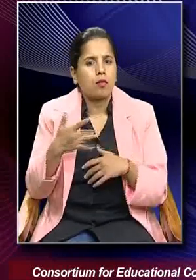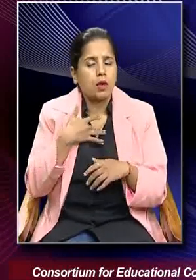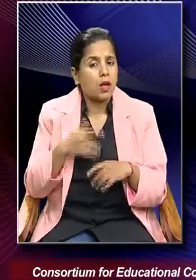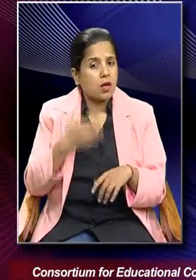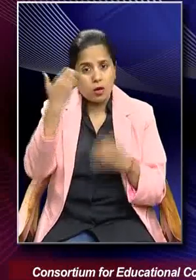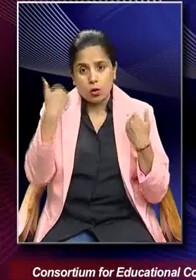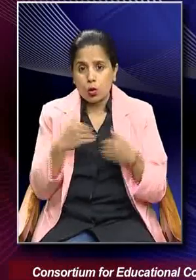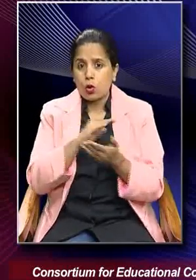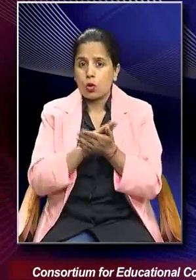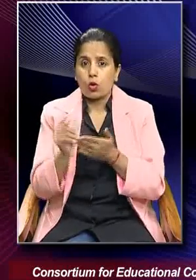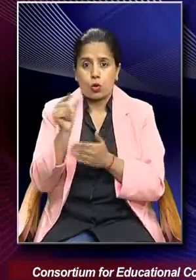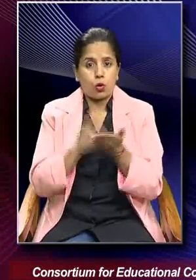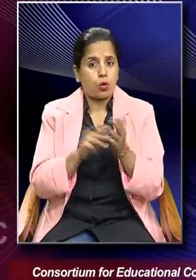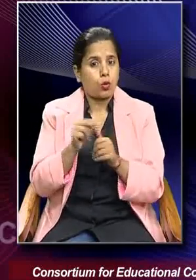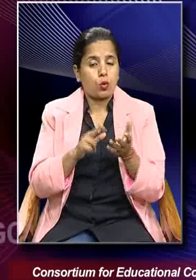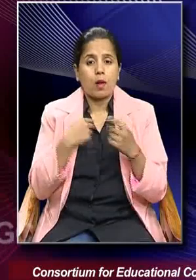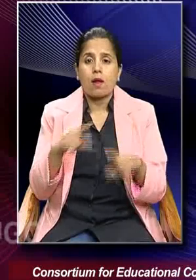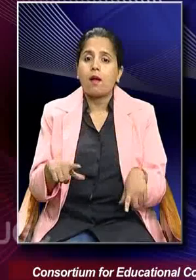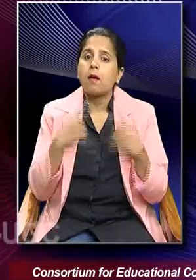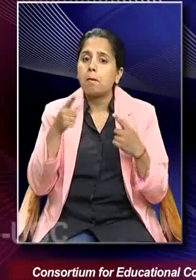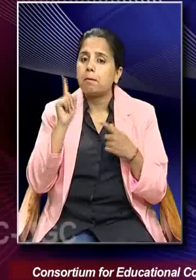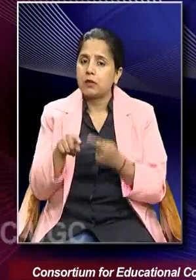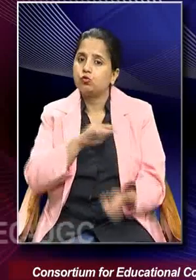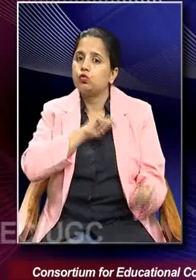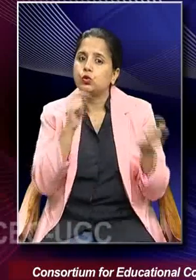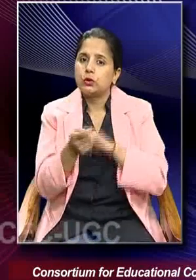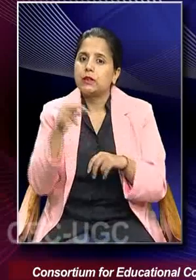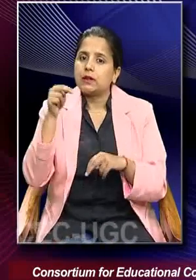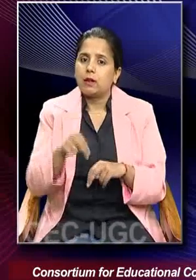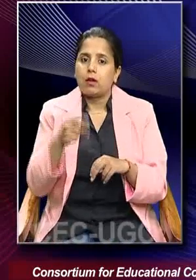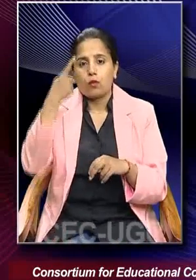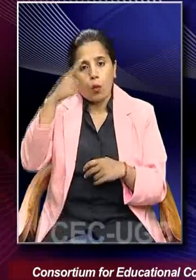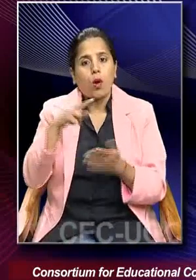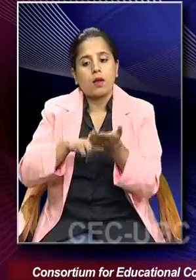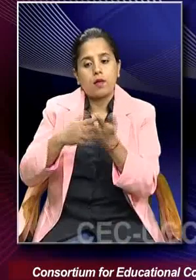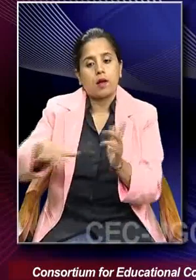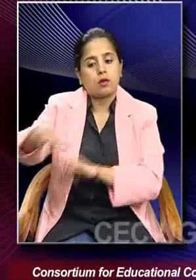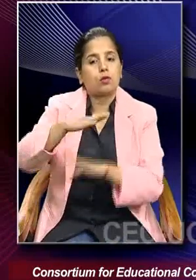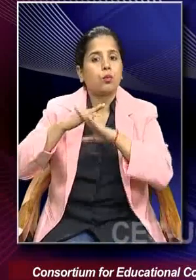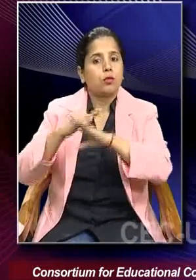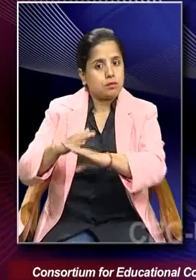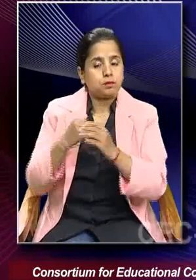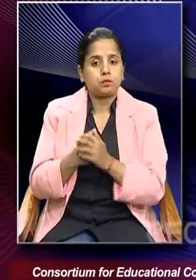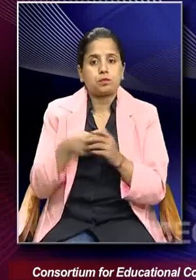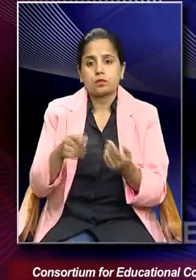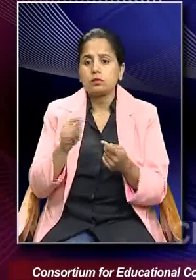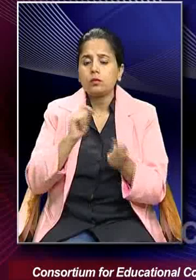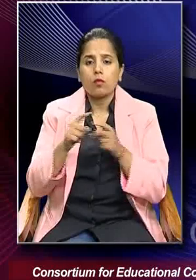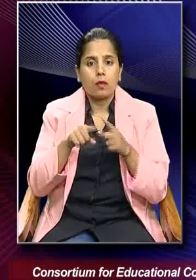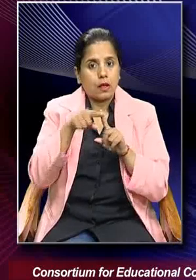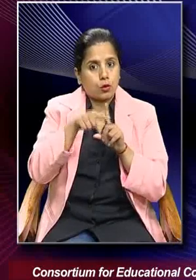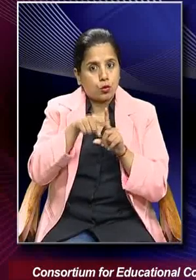life needs to undergo a change. Changes in the global climate includes